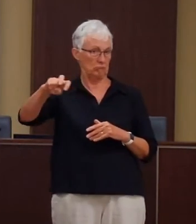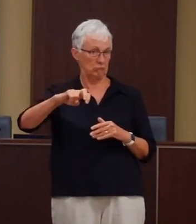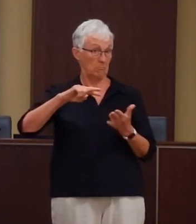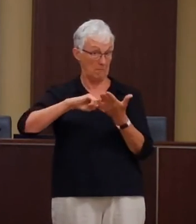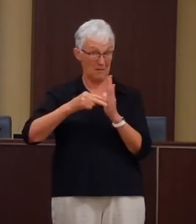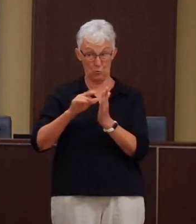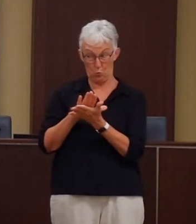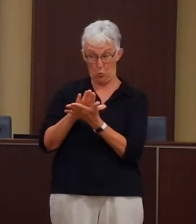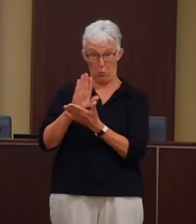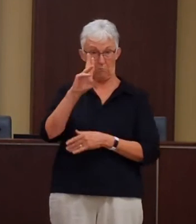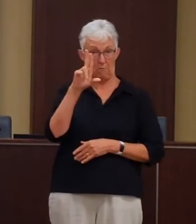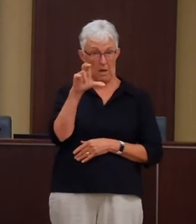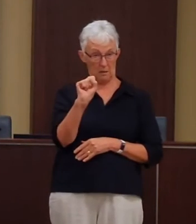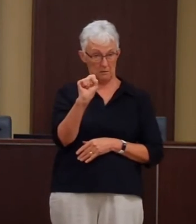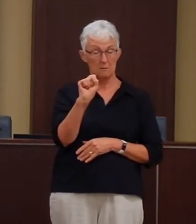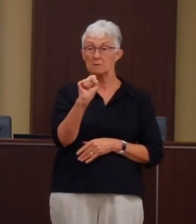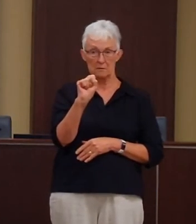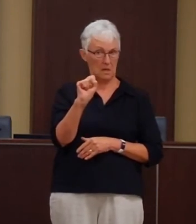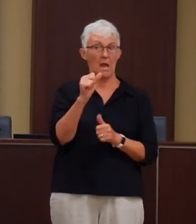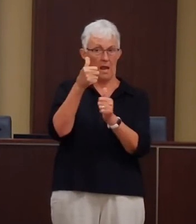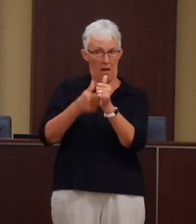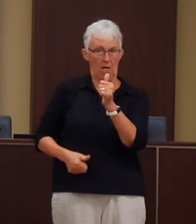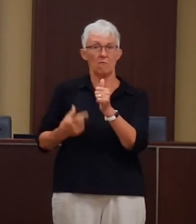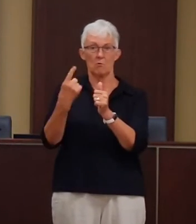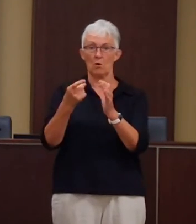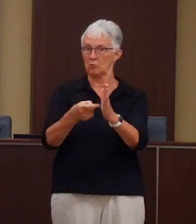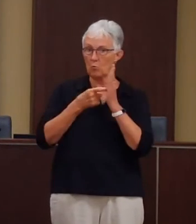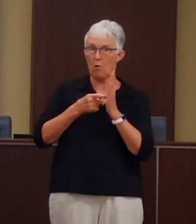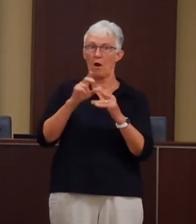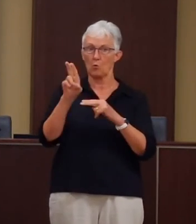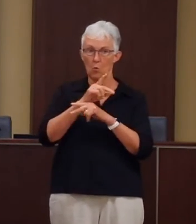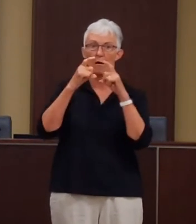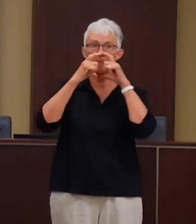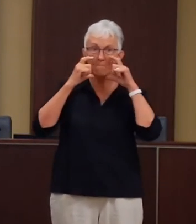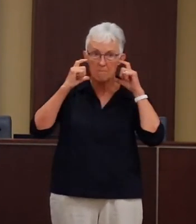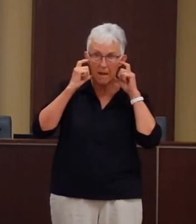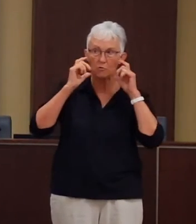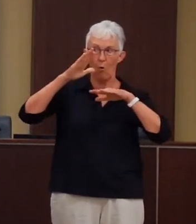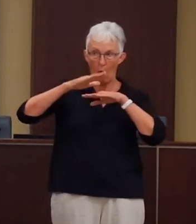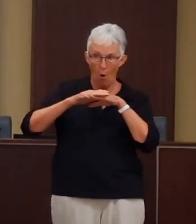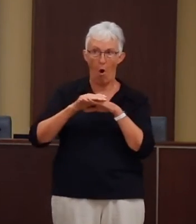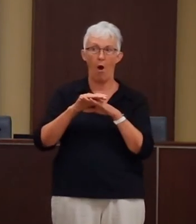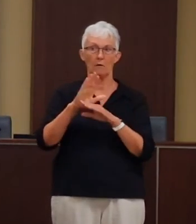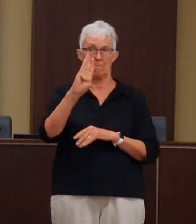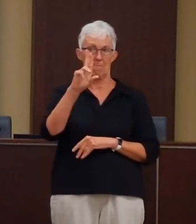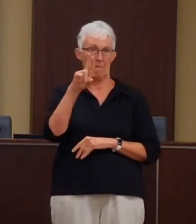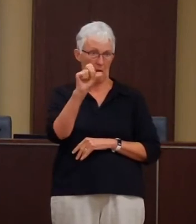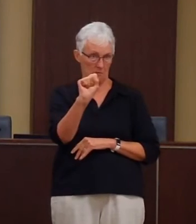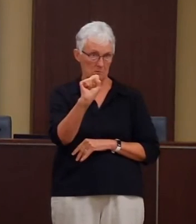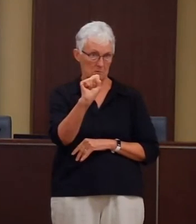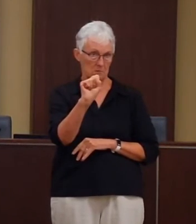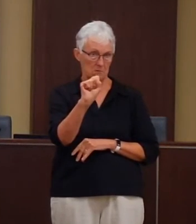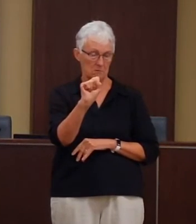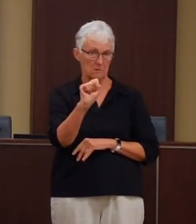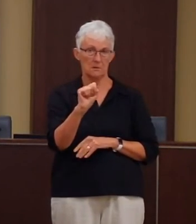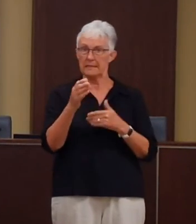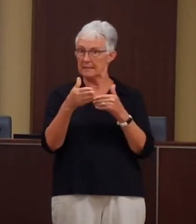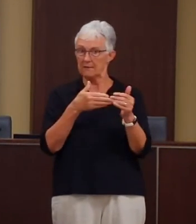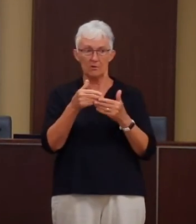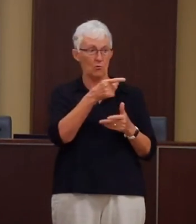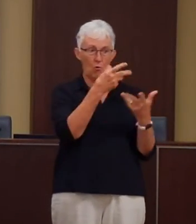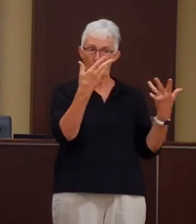be required to wear face coverings at all times, even if they are vaccinated. This includes students